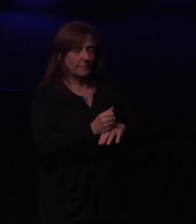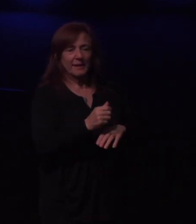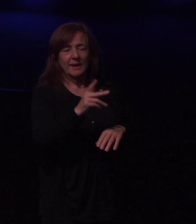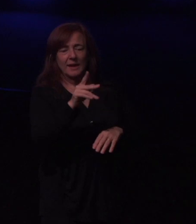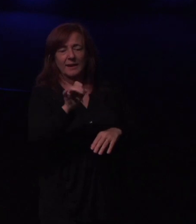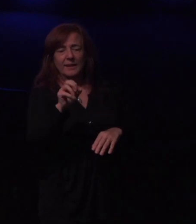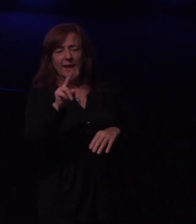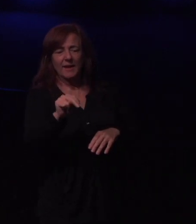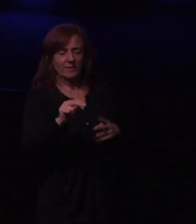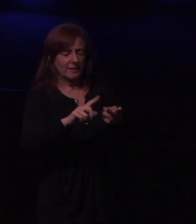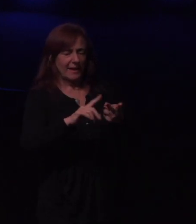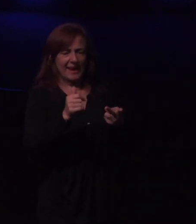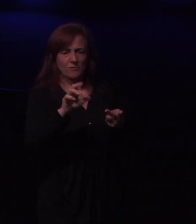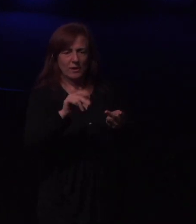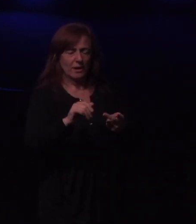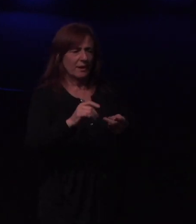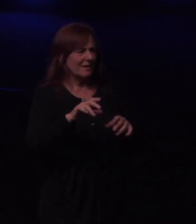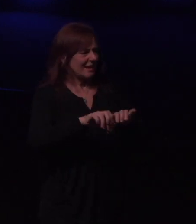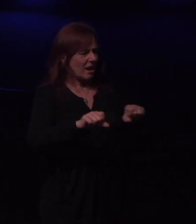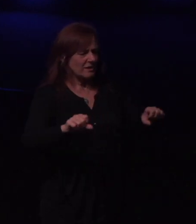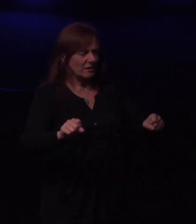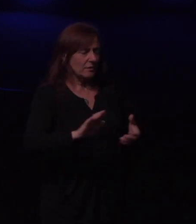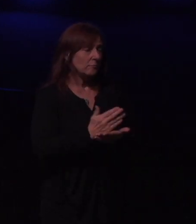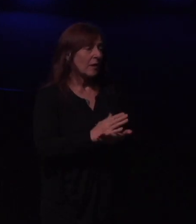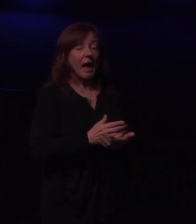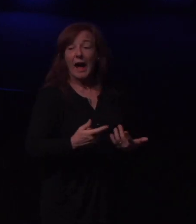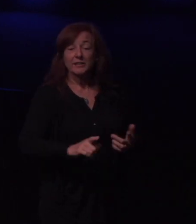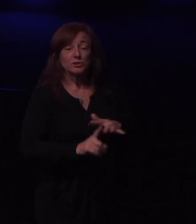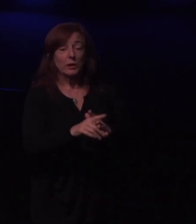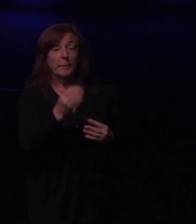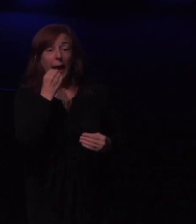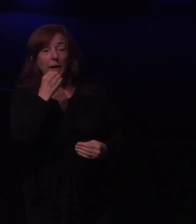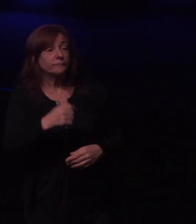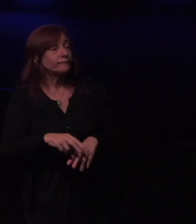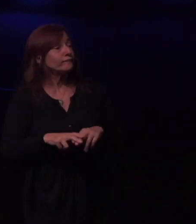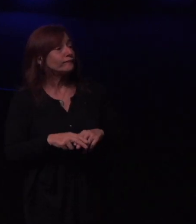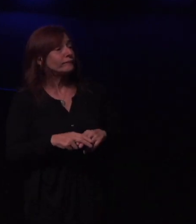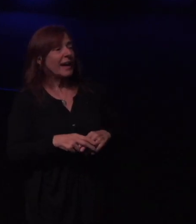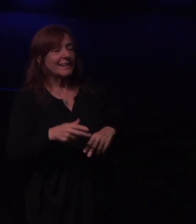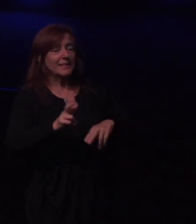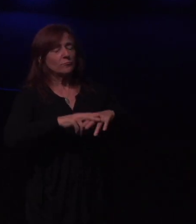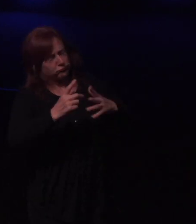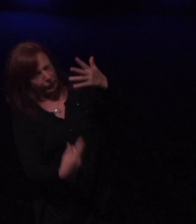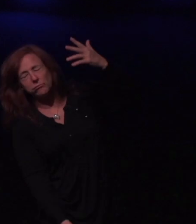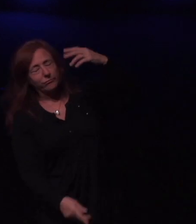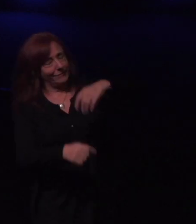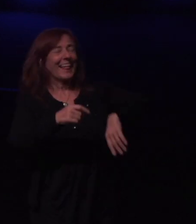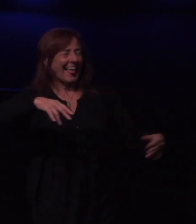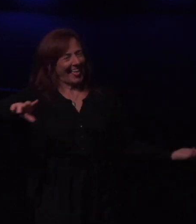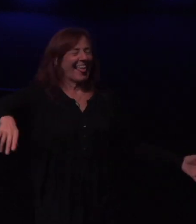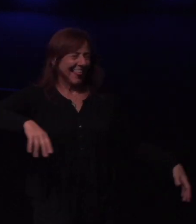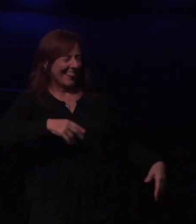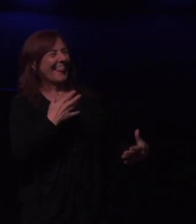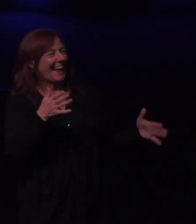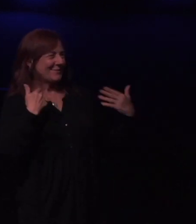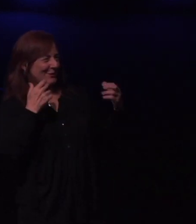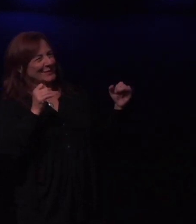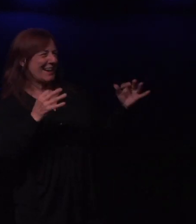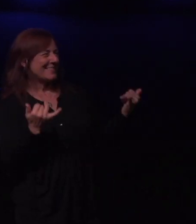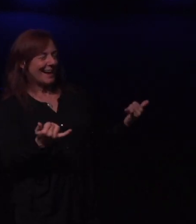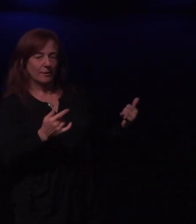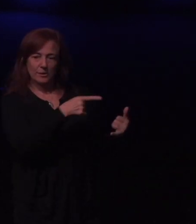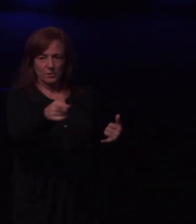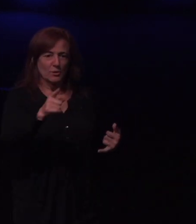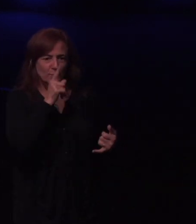and Andrew out there cooking hot dogs a few weeks ago. All I had to do was eat hot dogs and sit in a dunk tank. Man, I had it easy. Y'all are the real